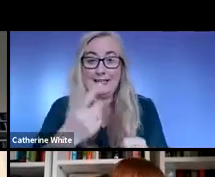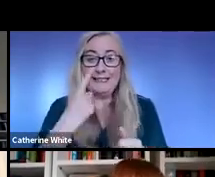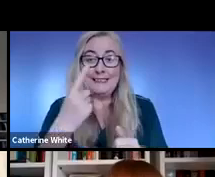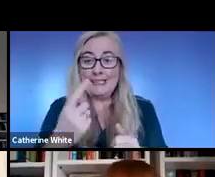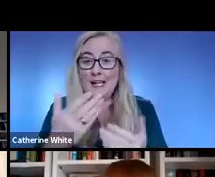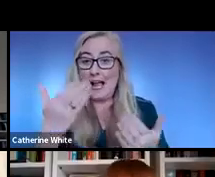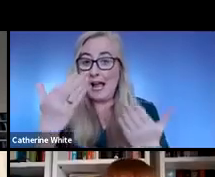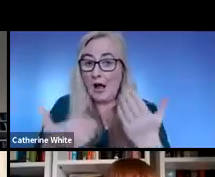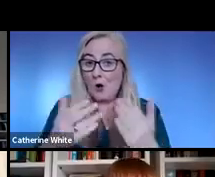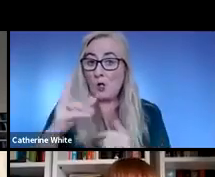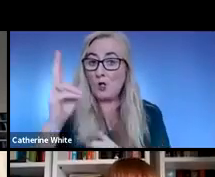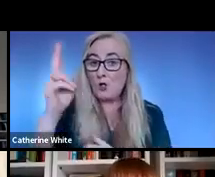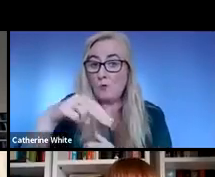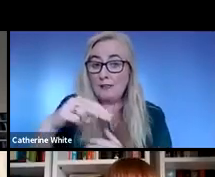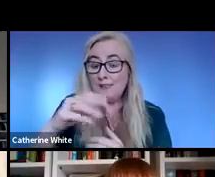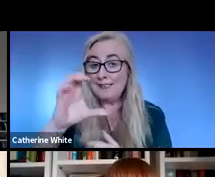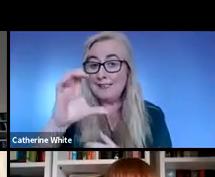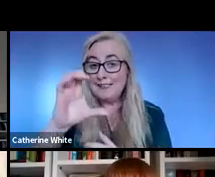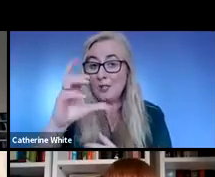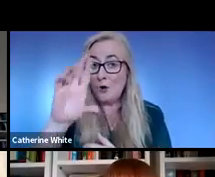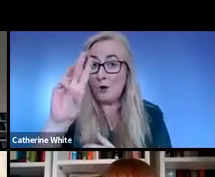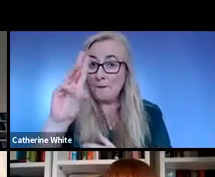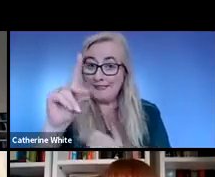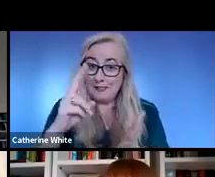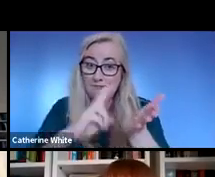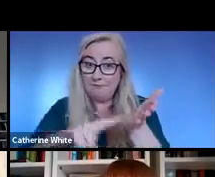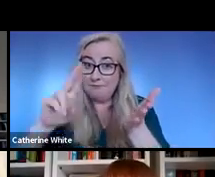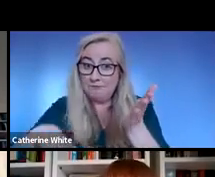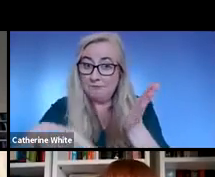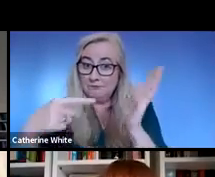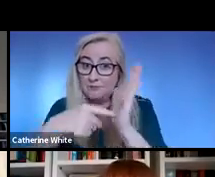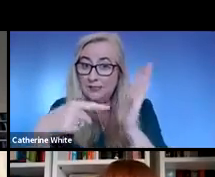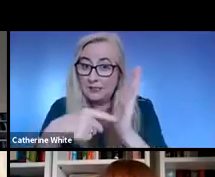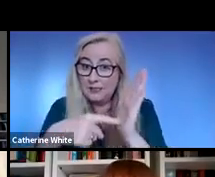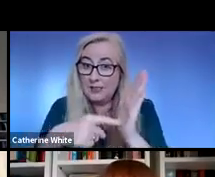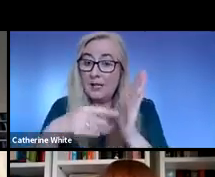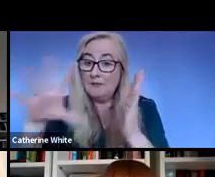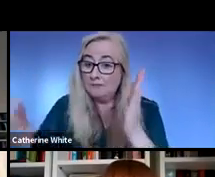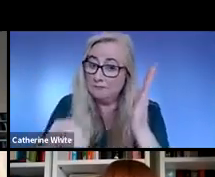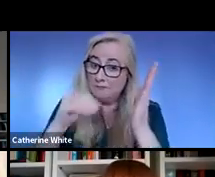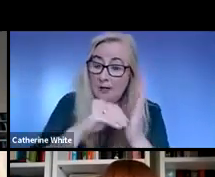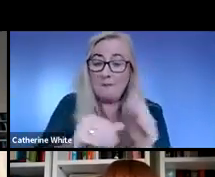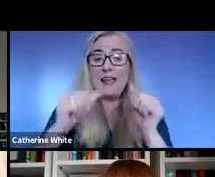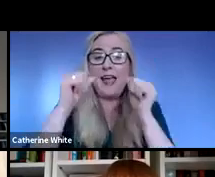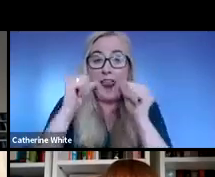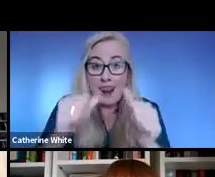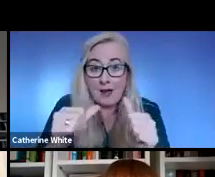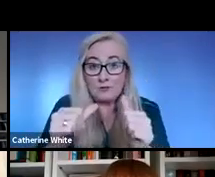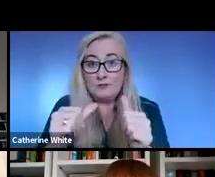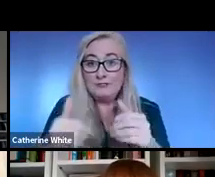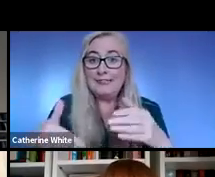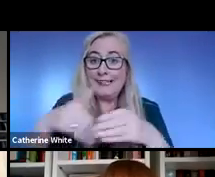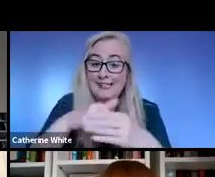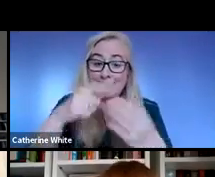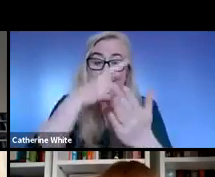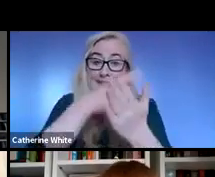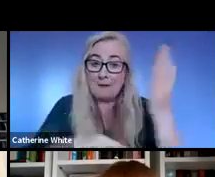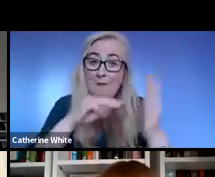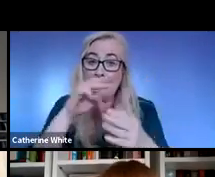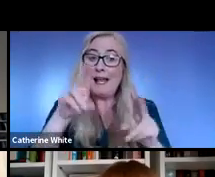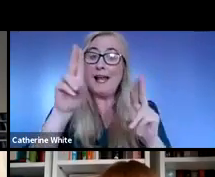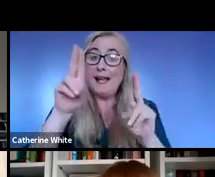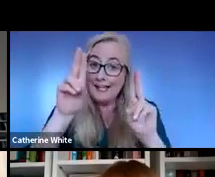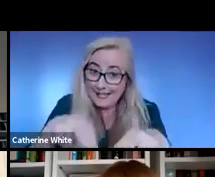protocol for the UN Convention on the Rights of People with Disabilities to be permitted and to be allowed and to be drafted to ensure that disabled people can protest